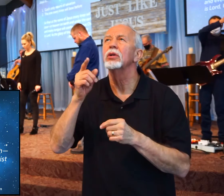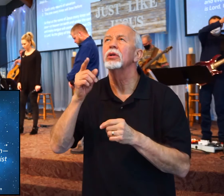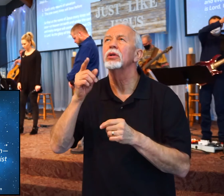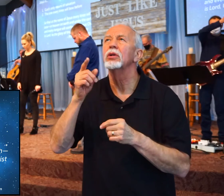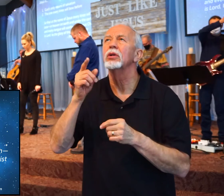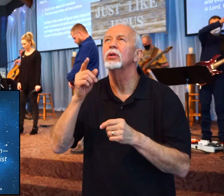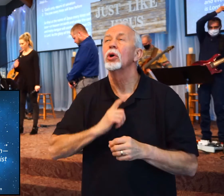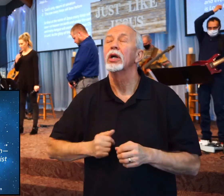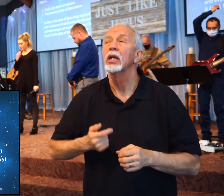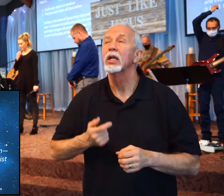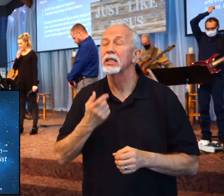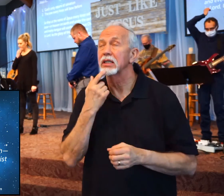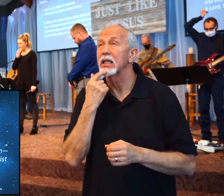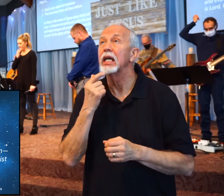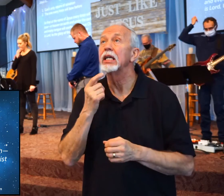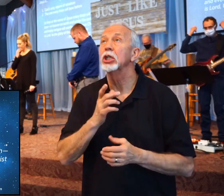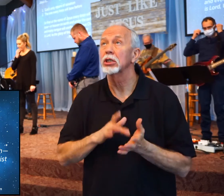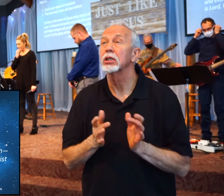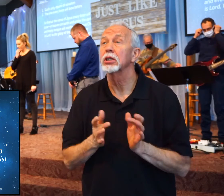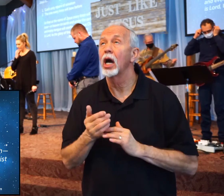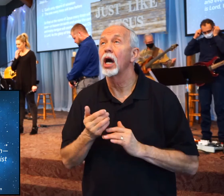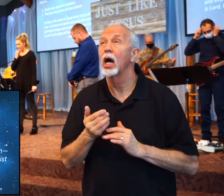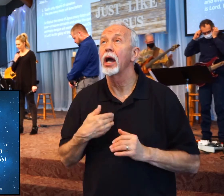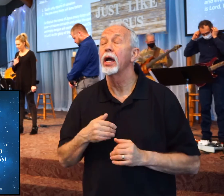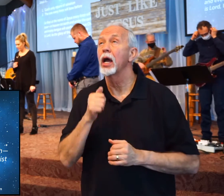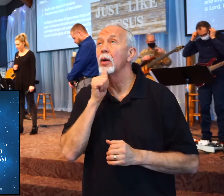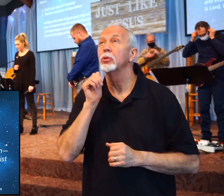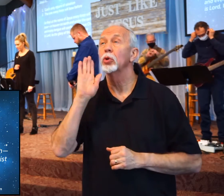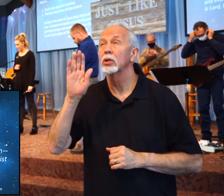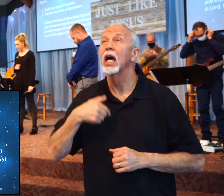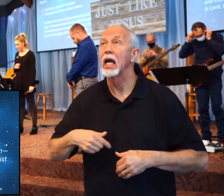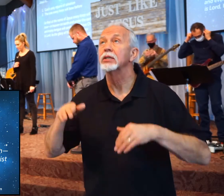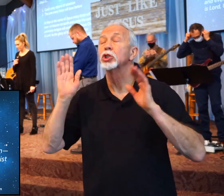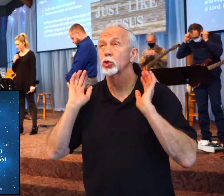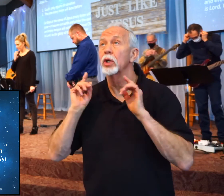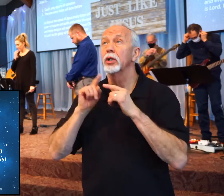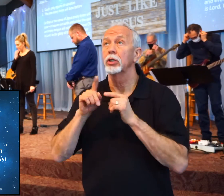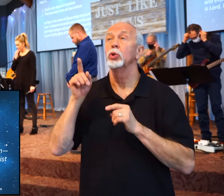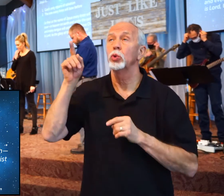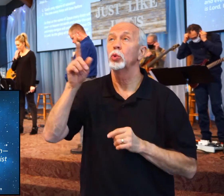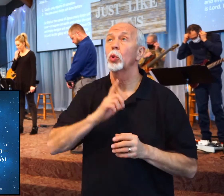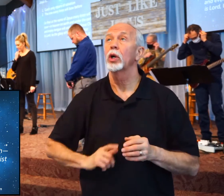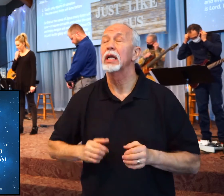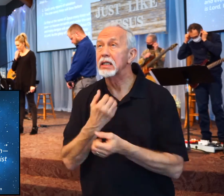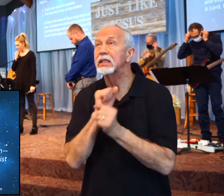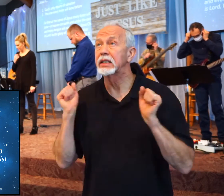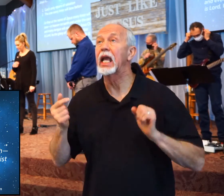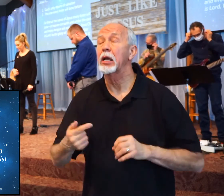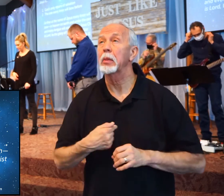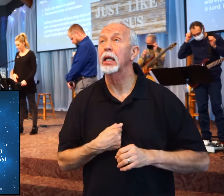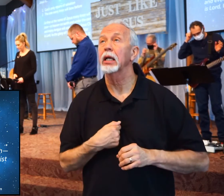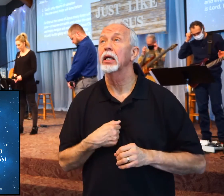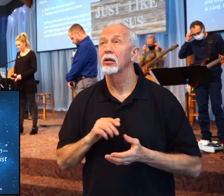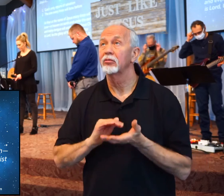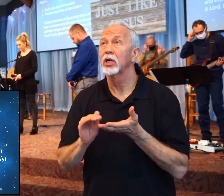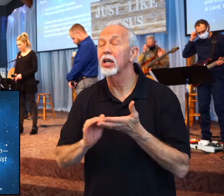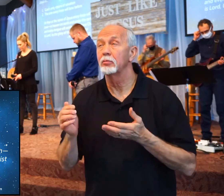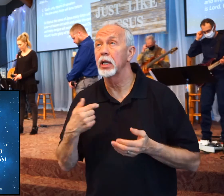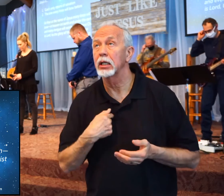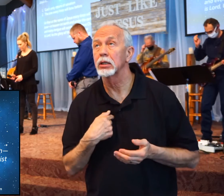I'm yours. I'm surrendering to you. Save me and forgive